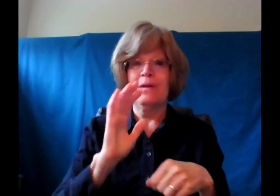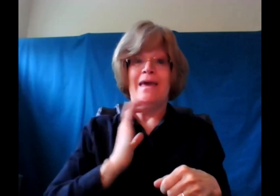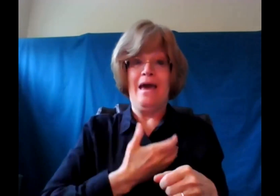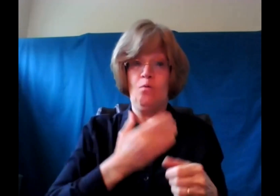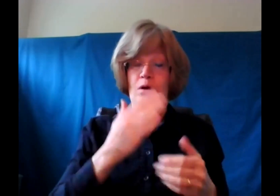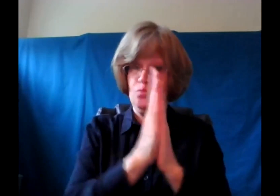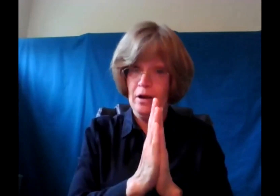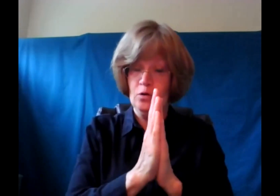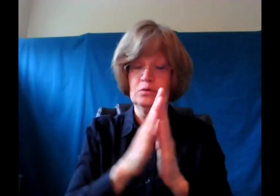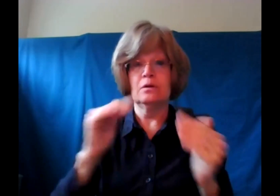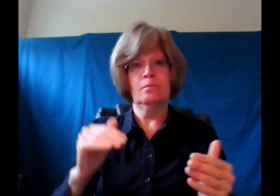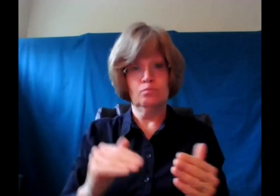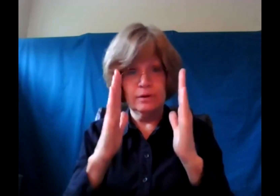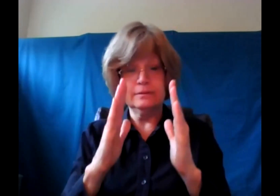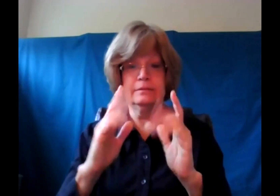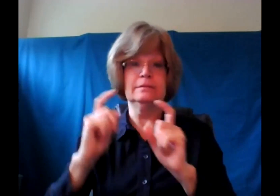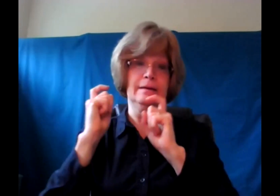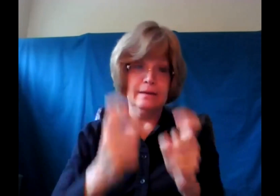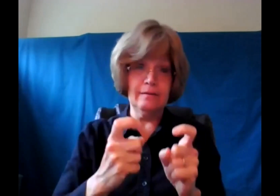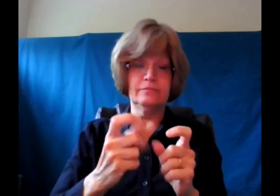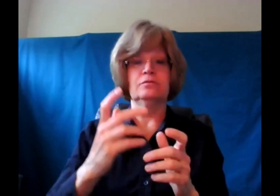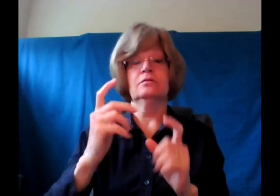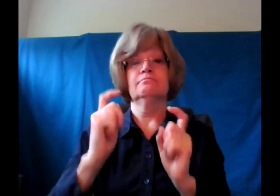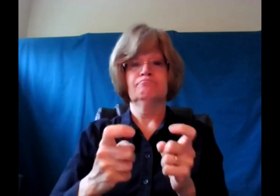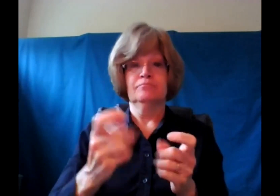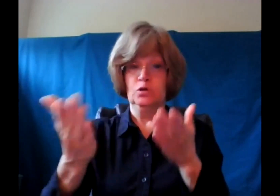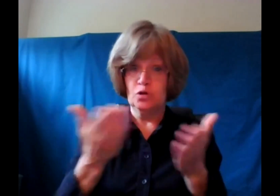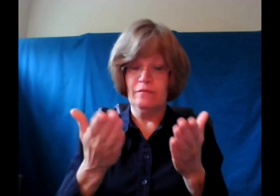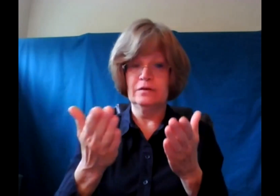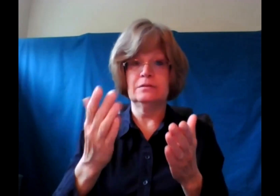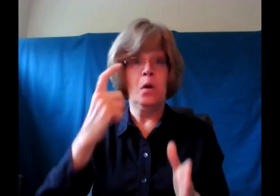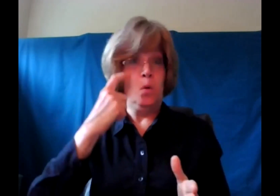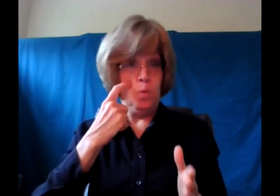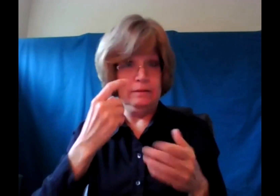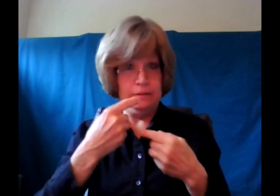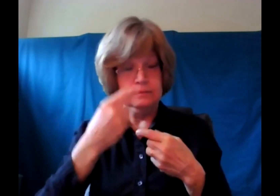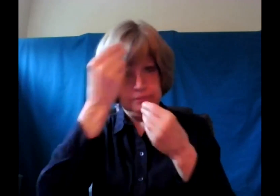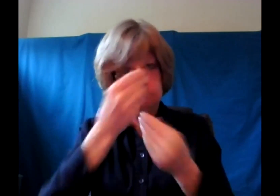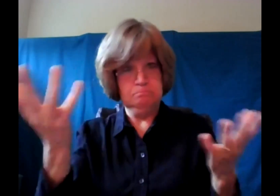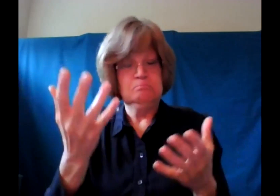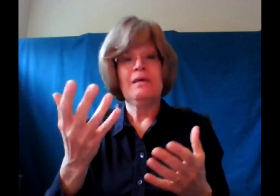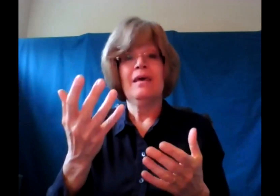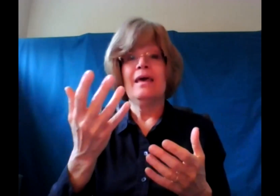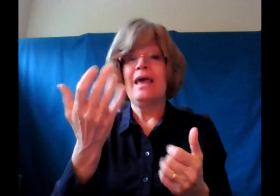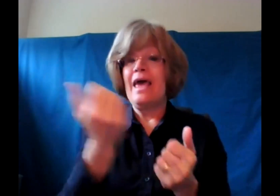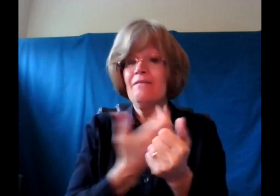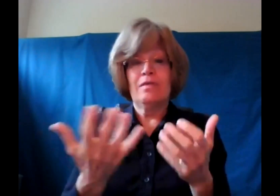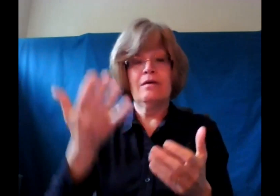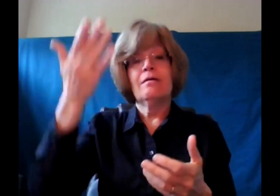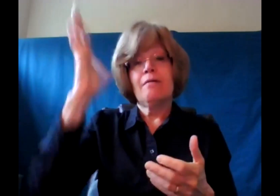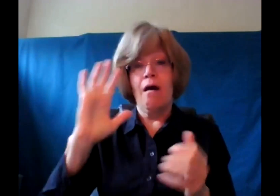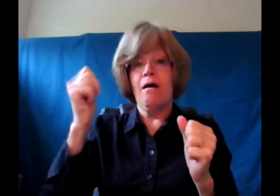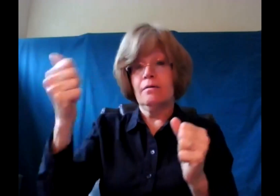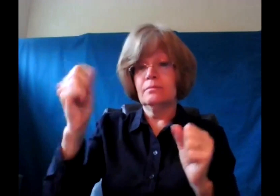by our prayers, our presence, our gifts, our service, and our witness. That in everything God may